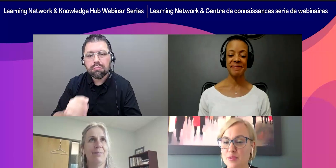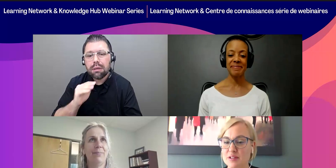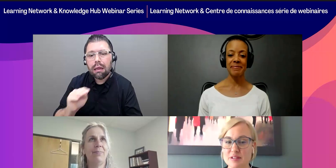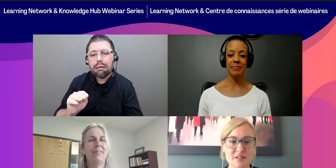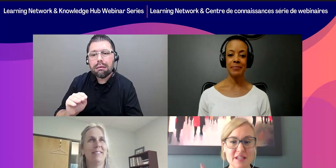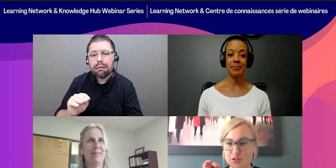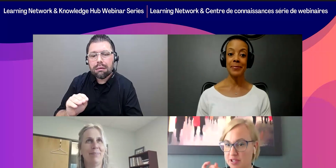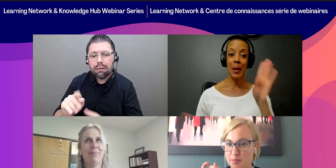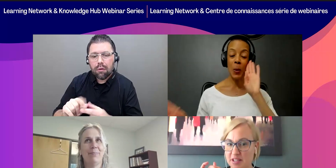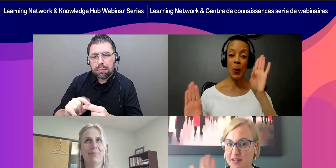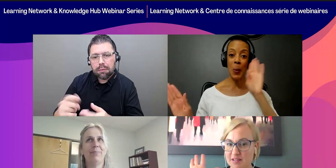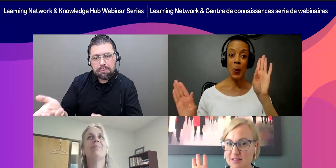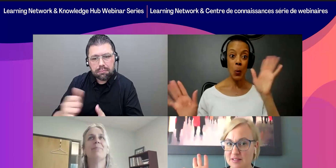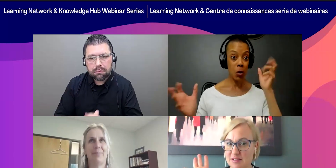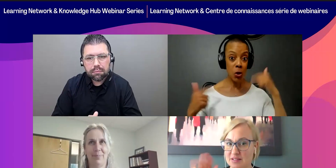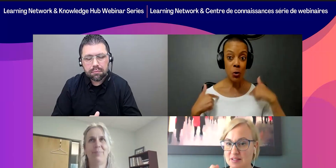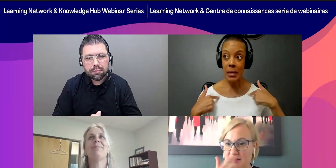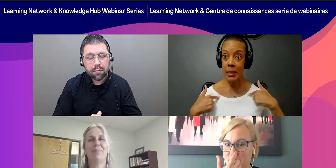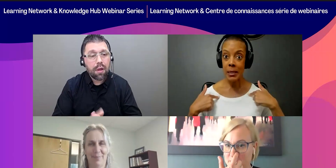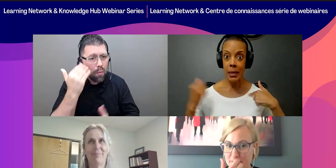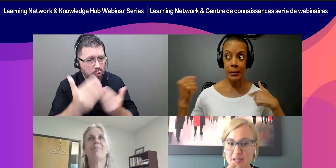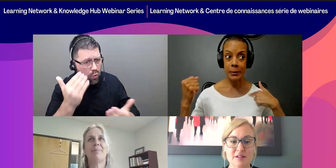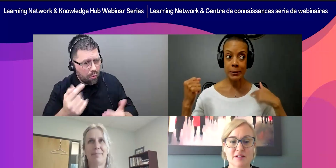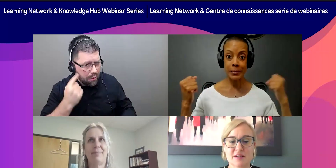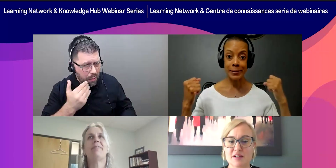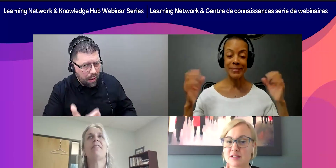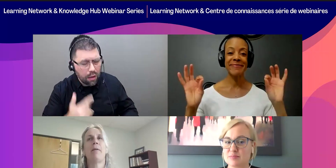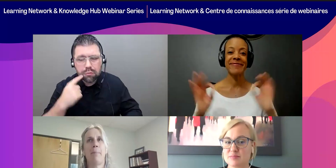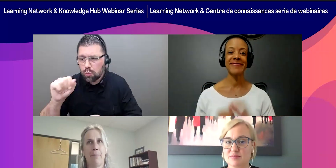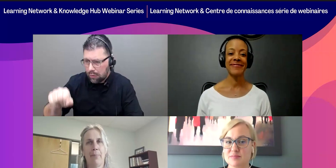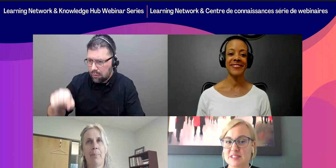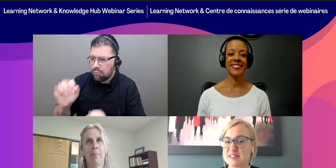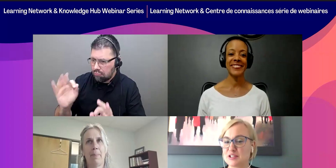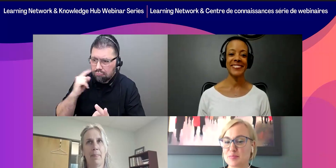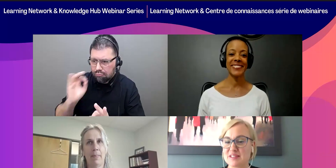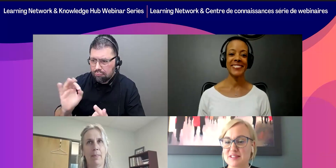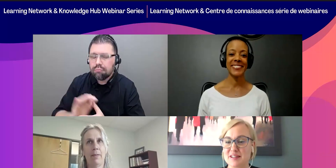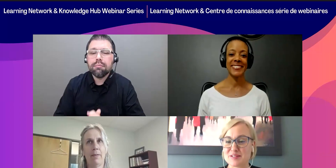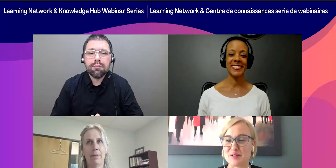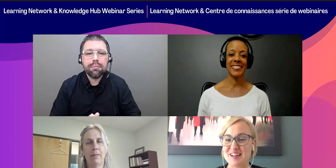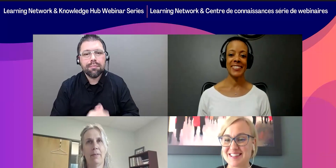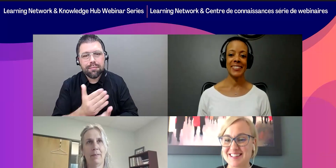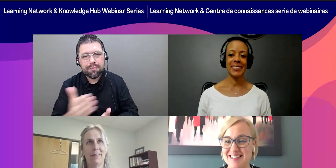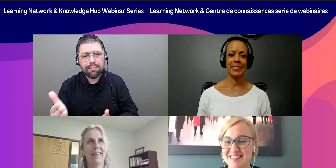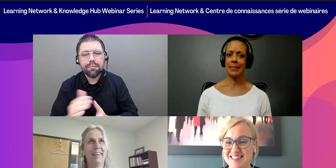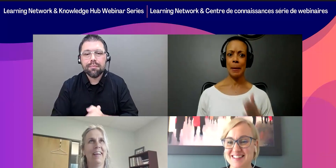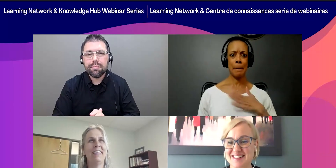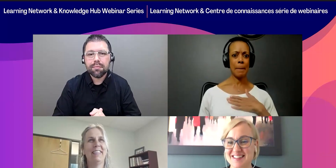Hello, everyone. Can you hear me? Yes. Okay. This is not my slide, so.